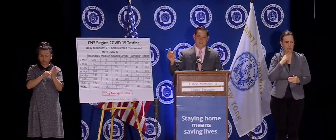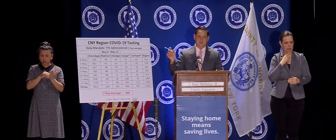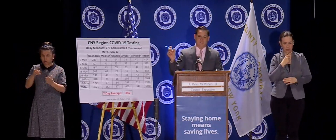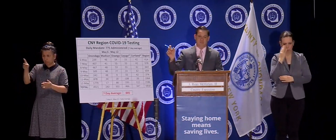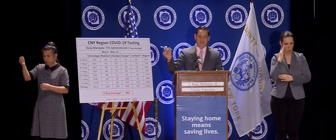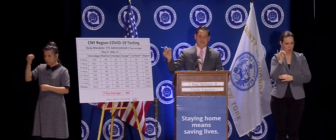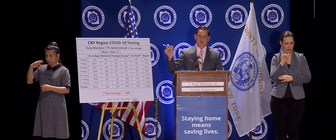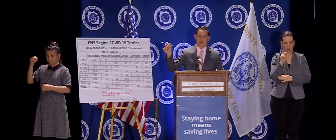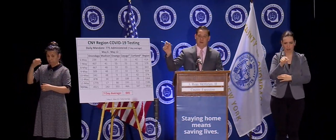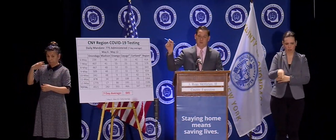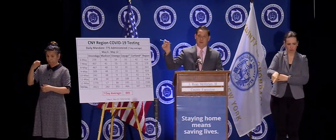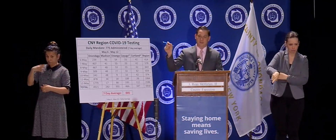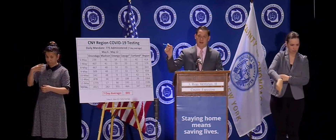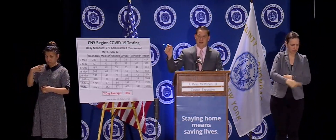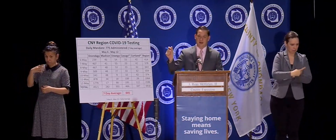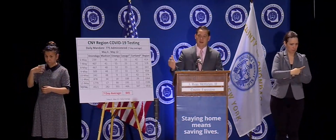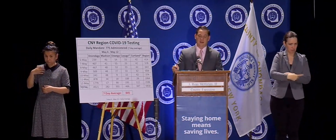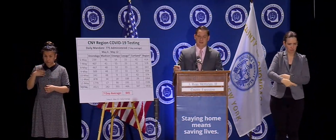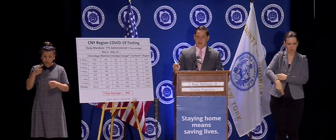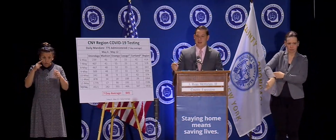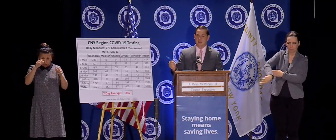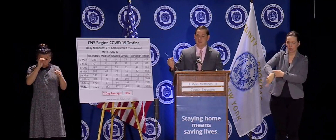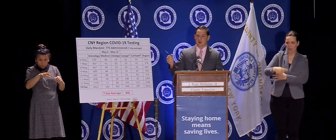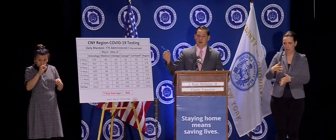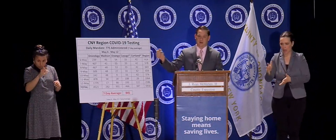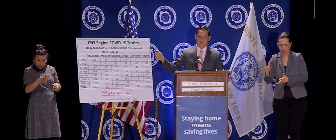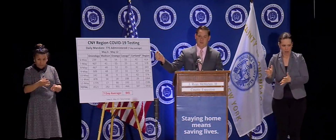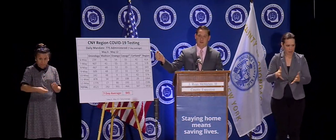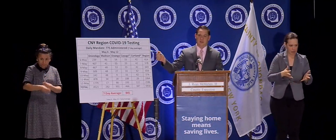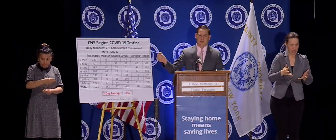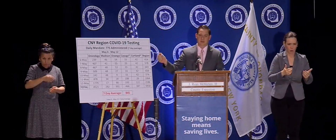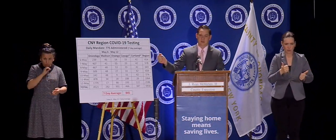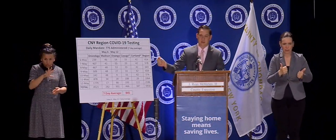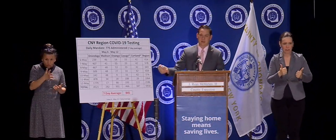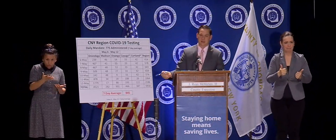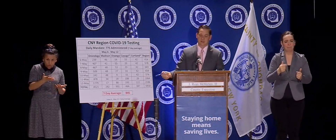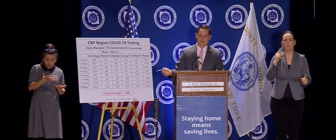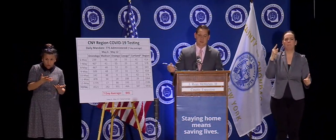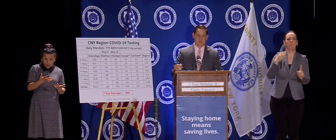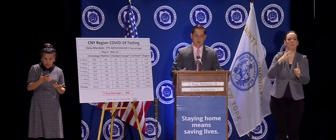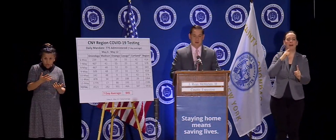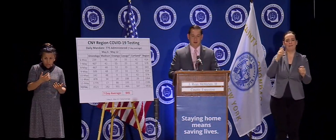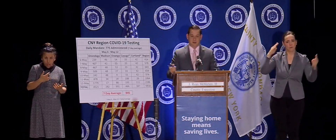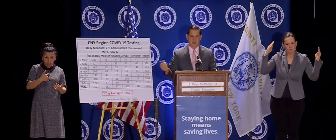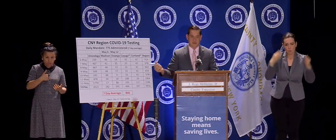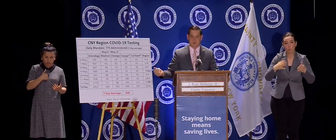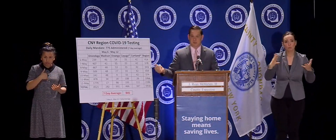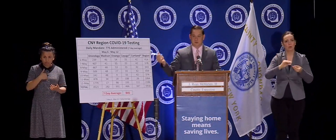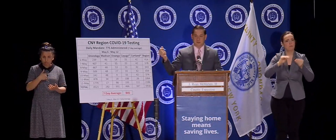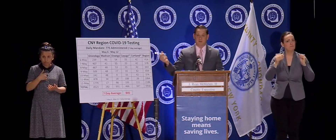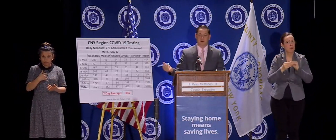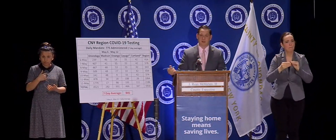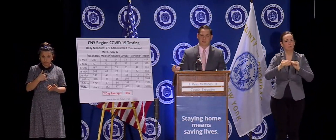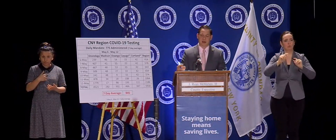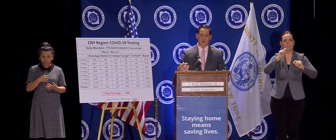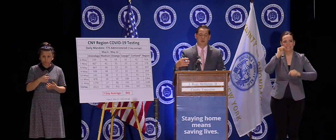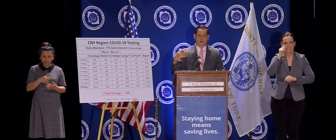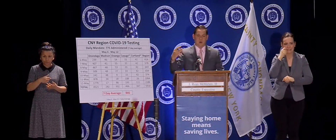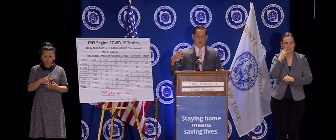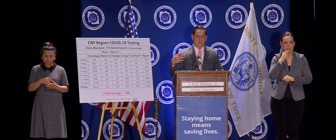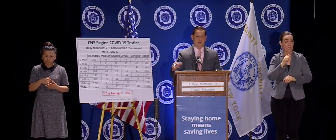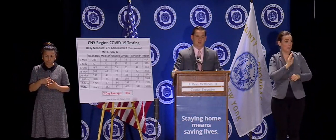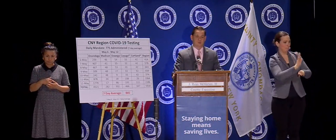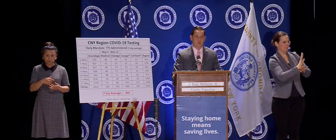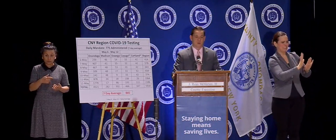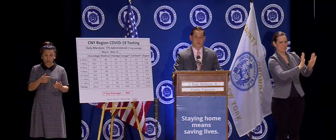focused in on the business regulatory side yet because that can't start until you did hit this. The data speaks for itself on this now.